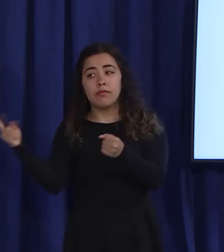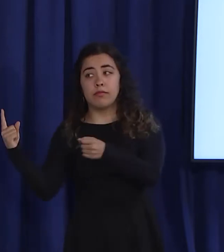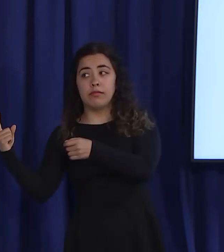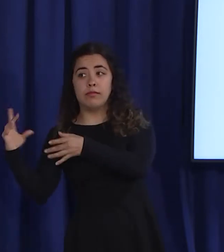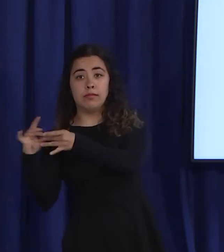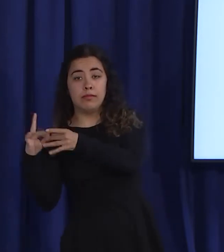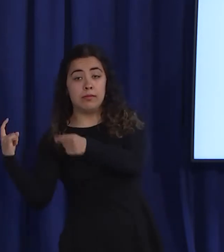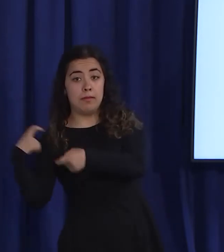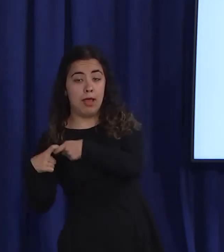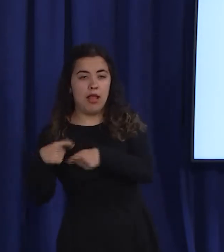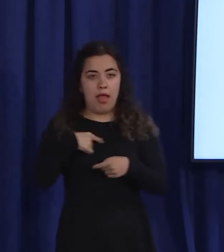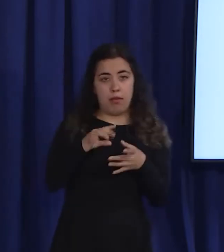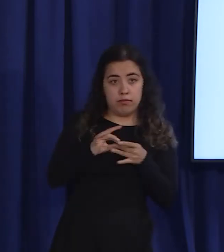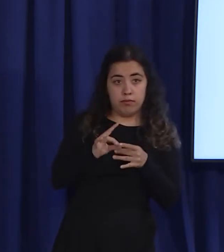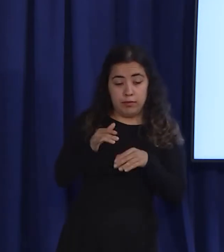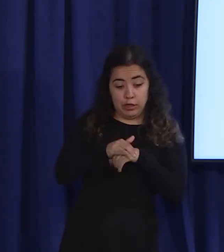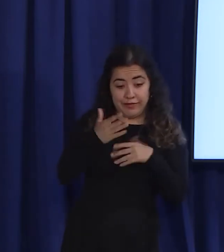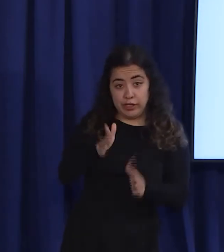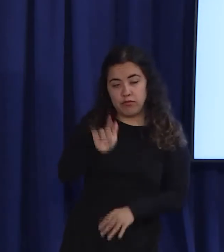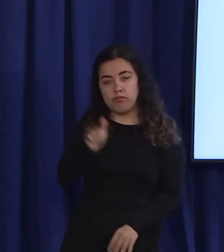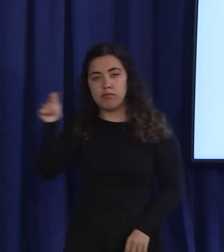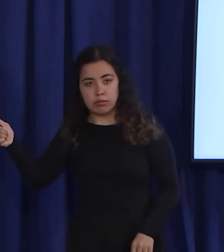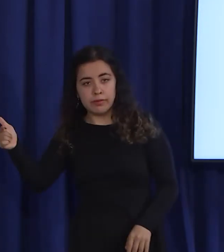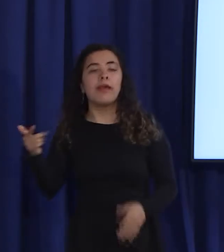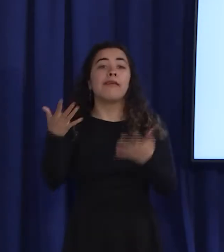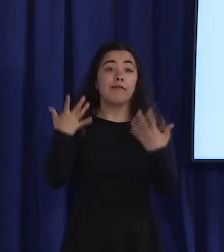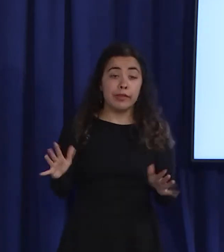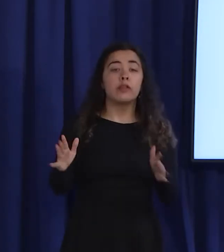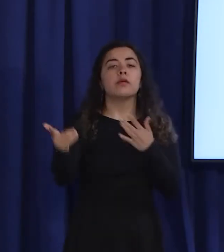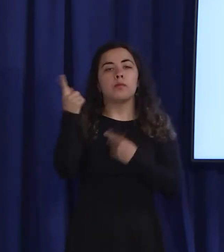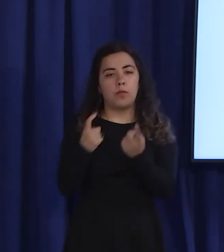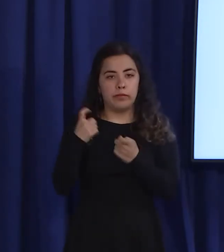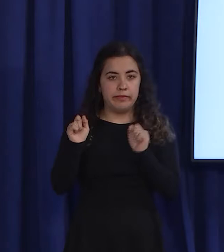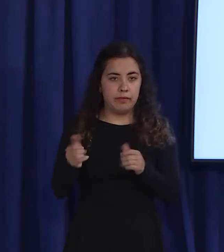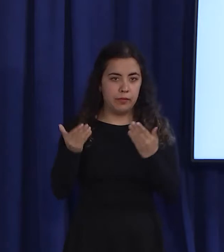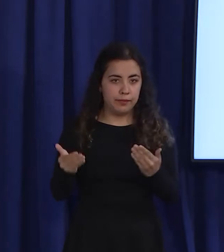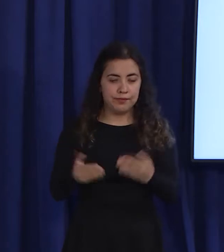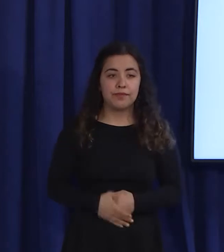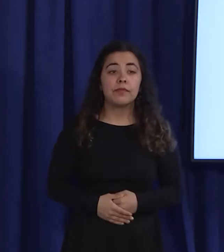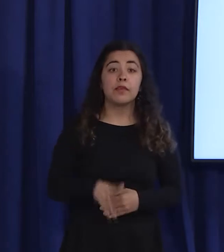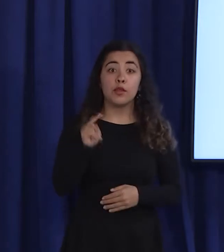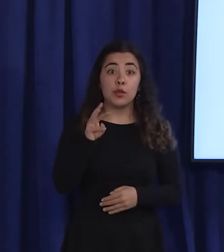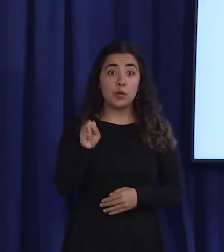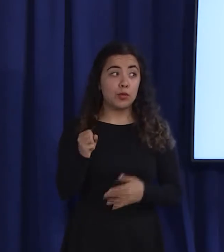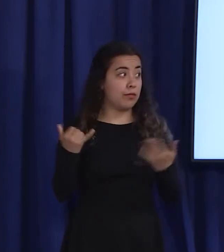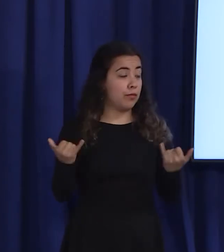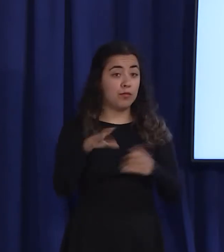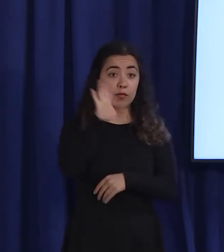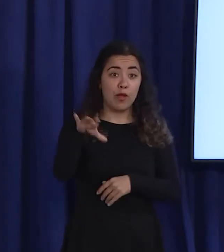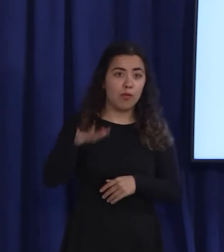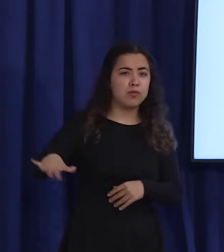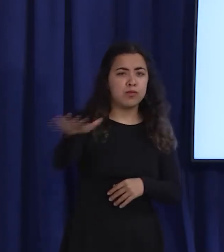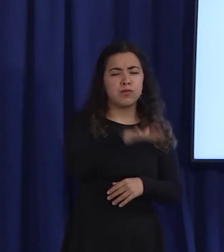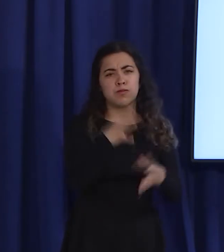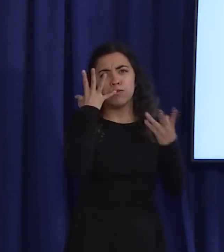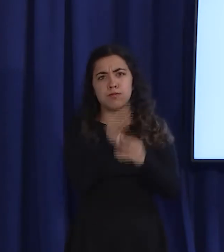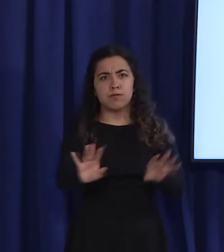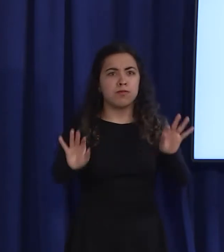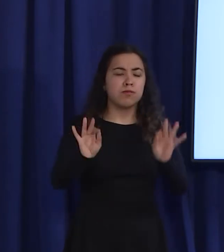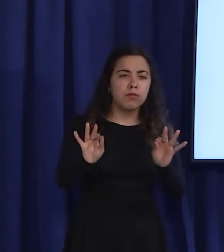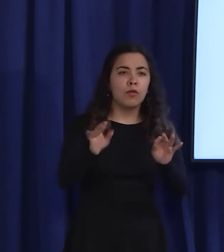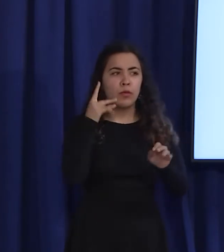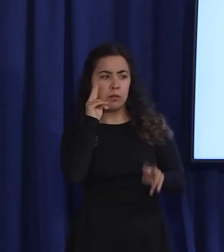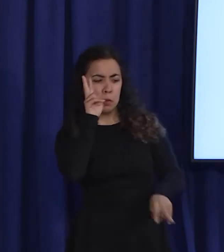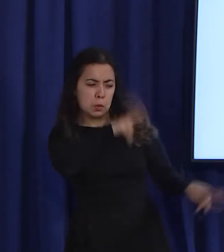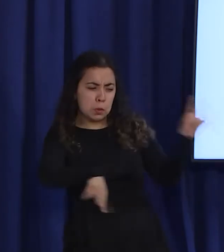and then we'll come back and take your questions. So the news continues to be very good here in Chicago, where we look at our COVID-19